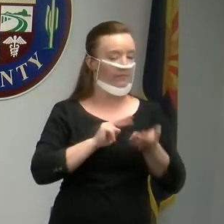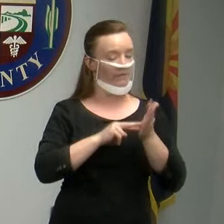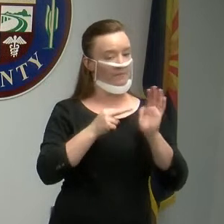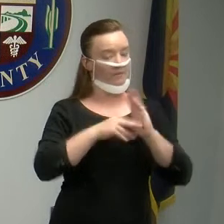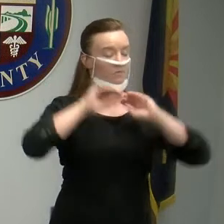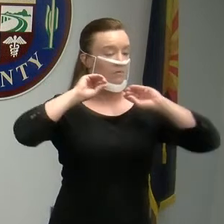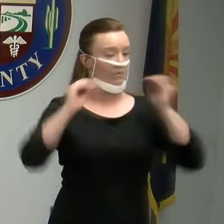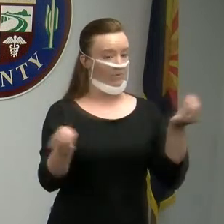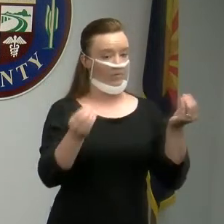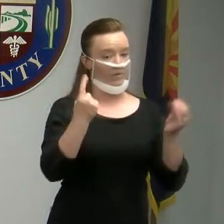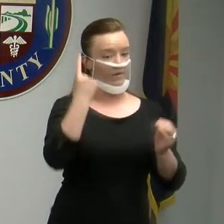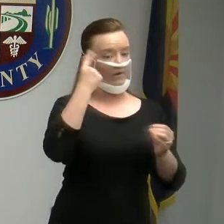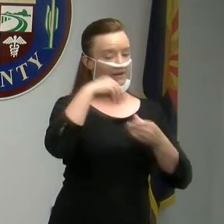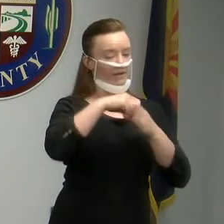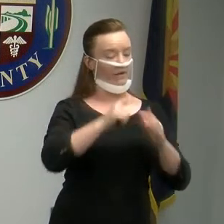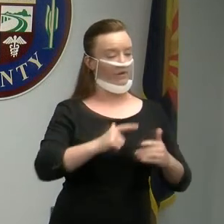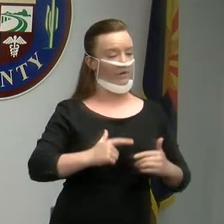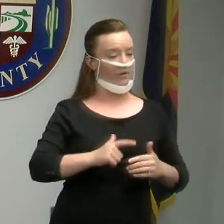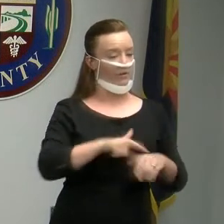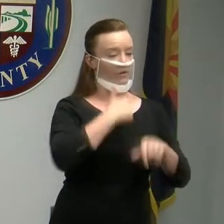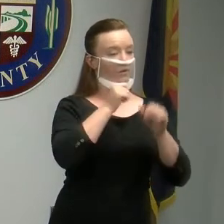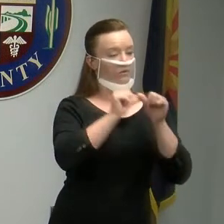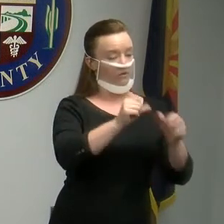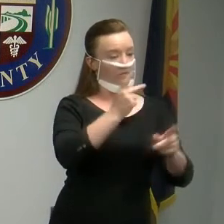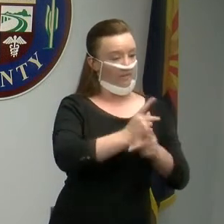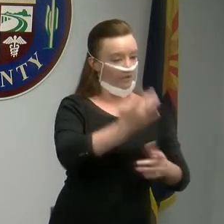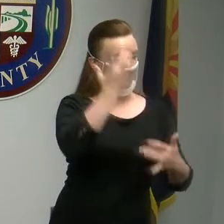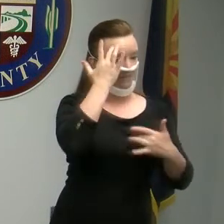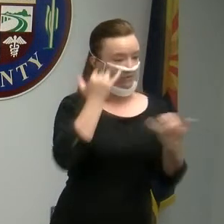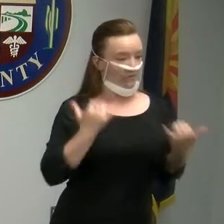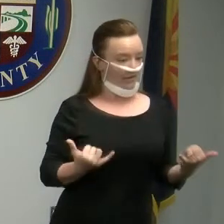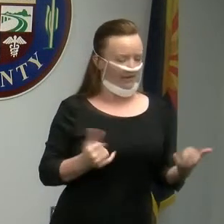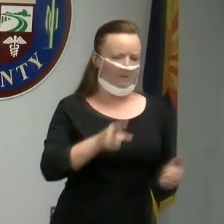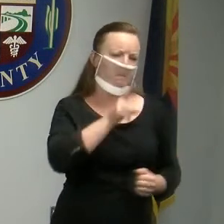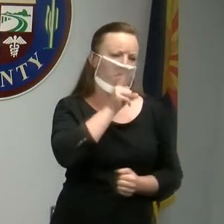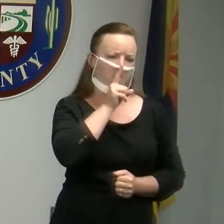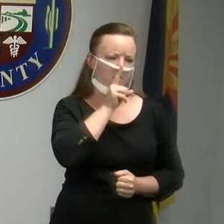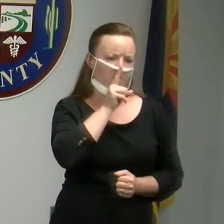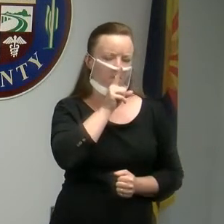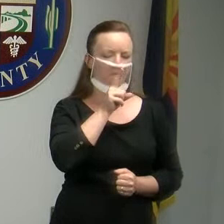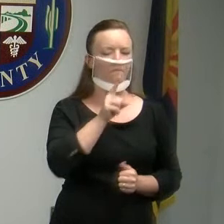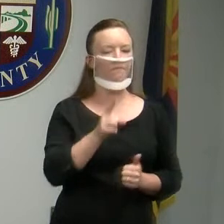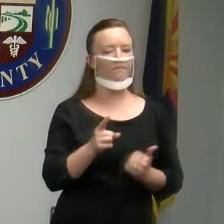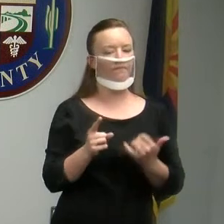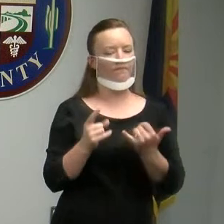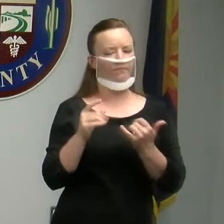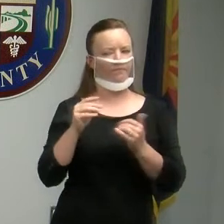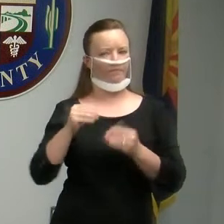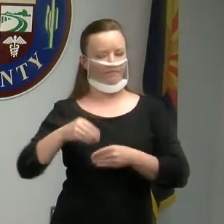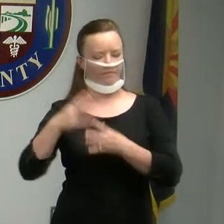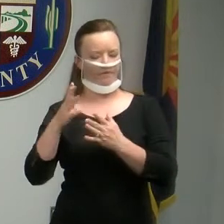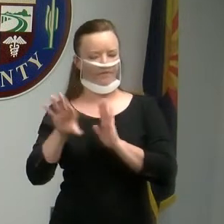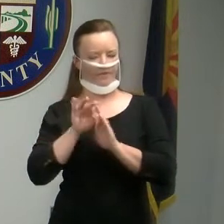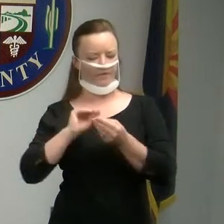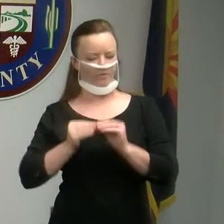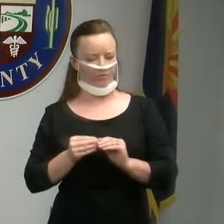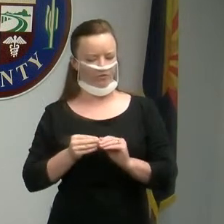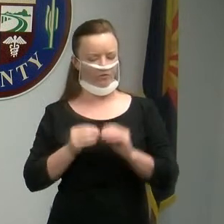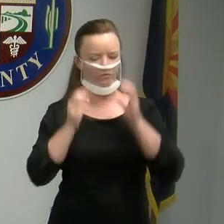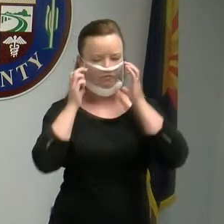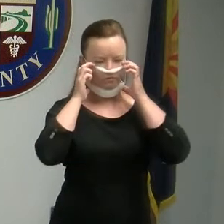care facilities, and I'm just pulling up the data right here. We currently